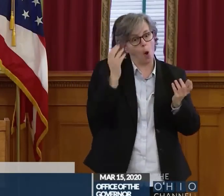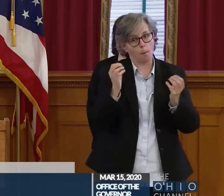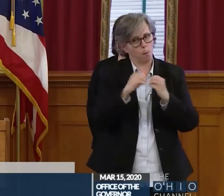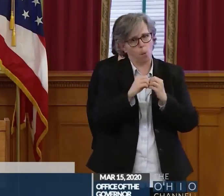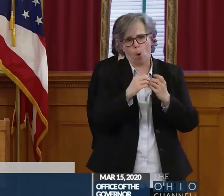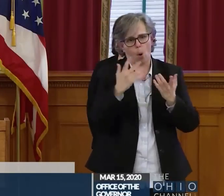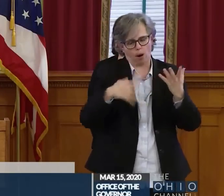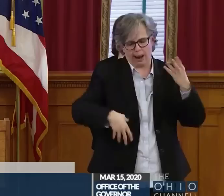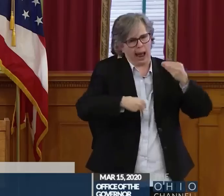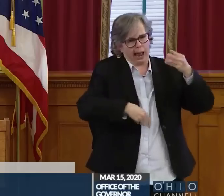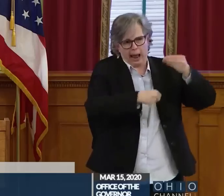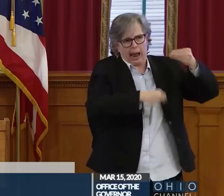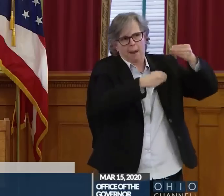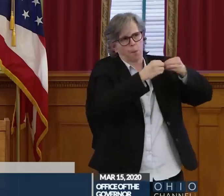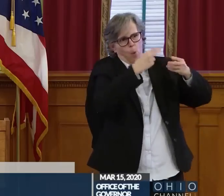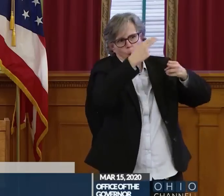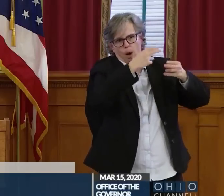So,